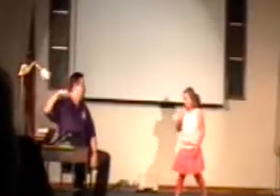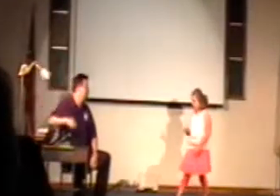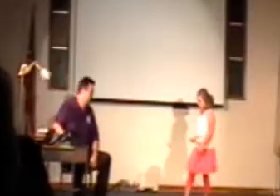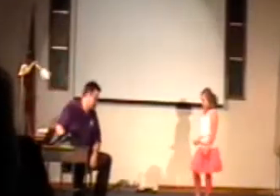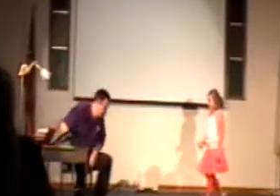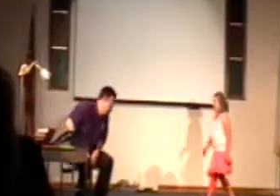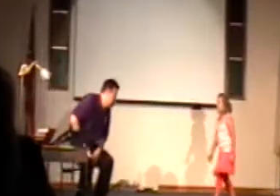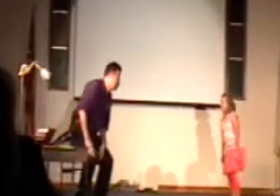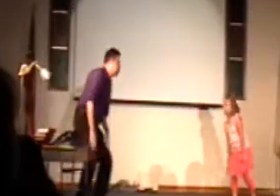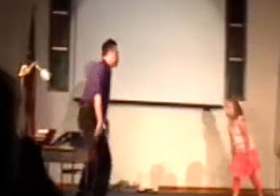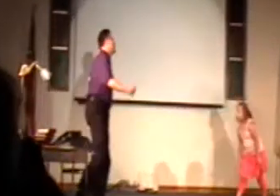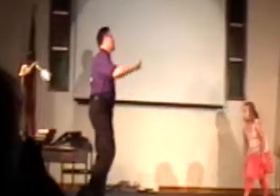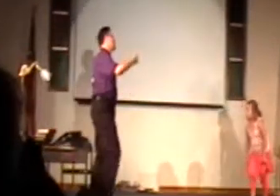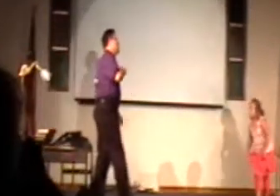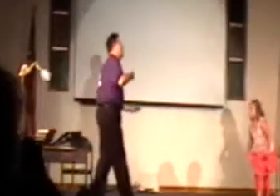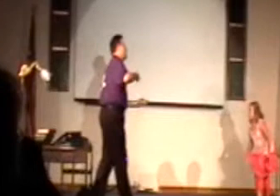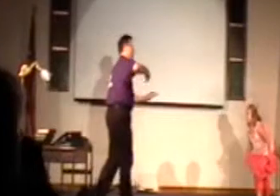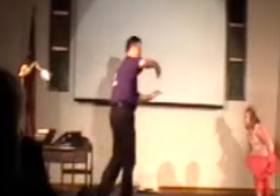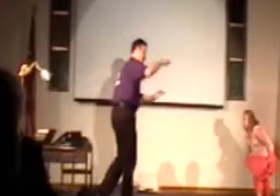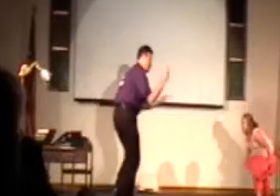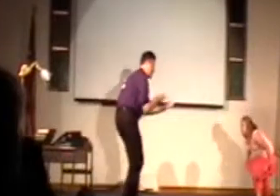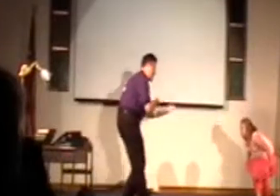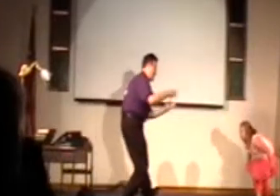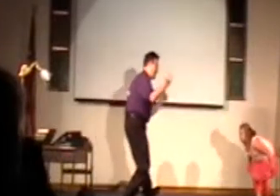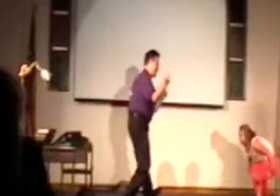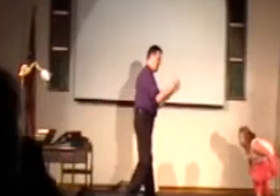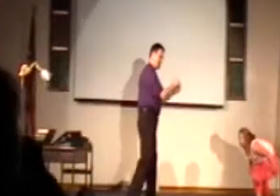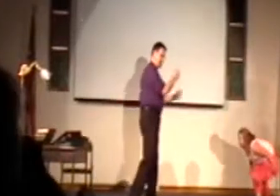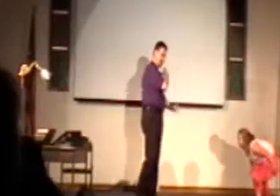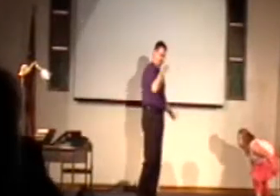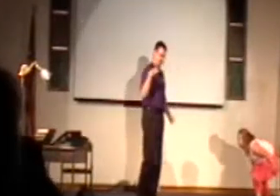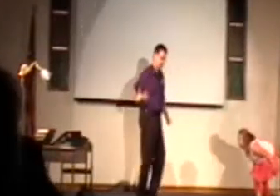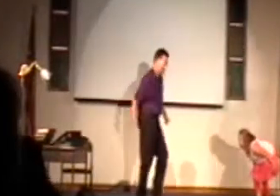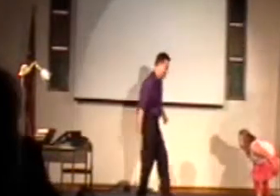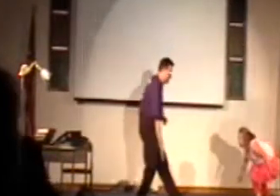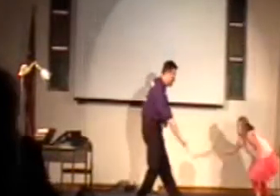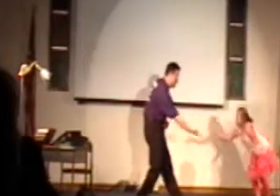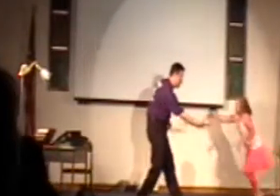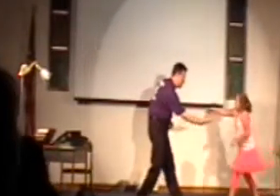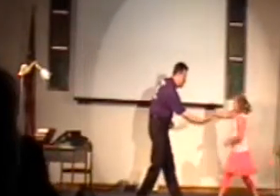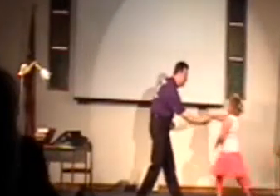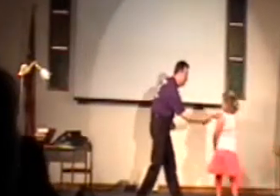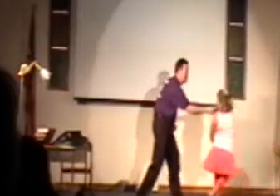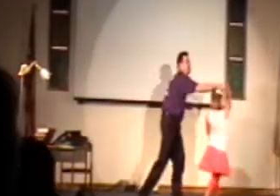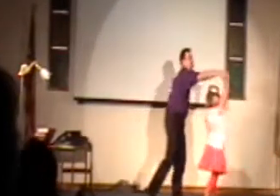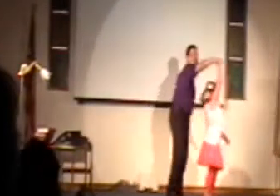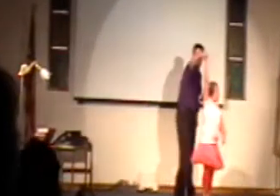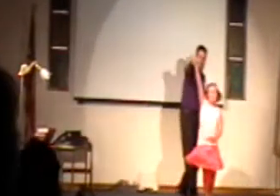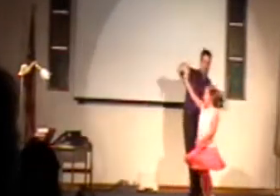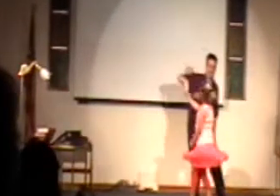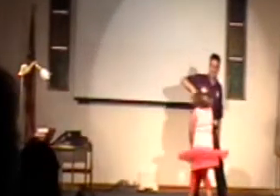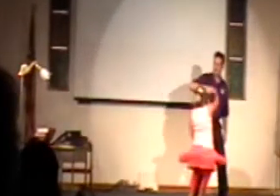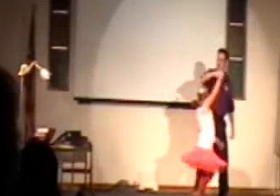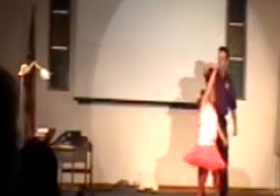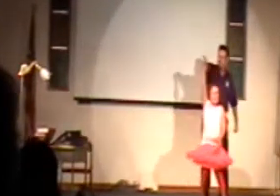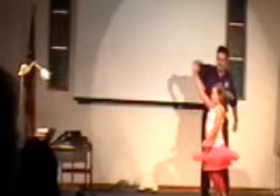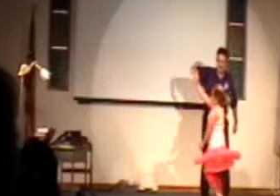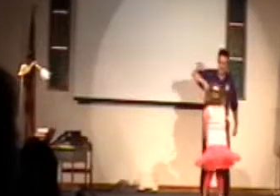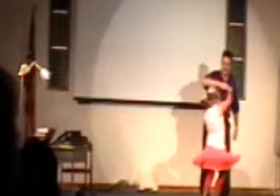So I dance with Cinderella While she's here